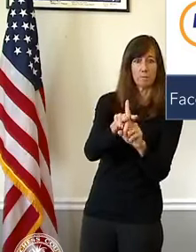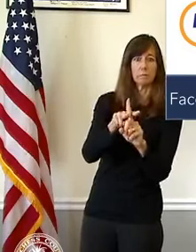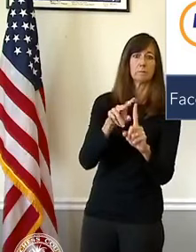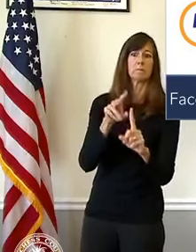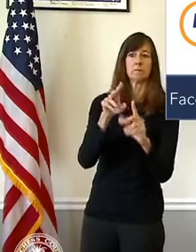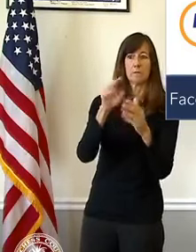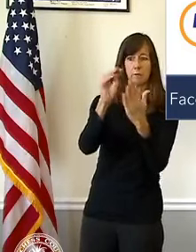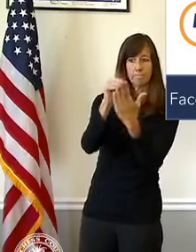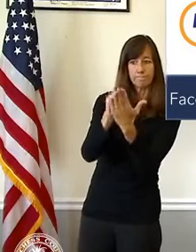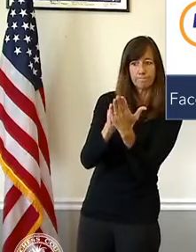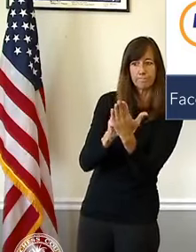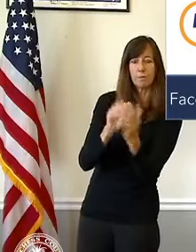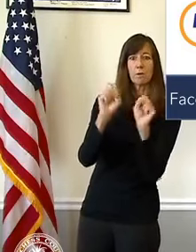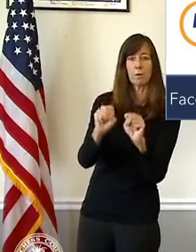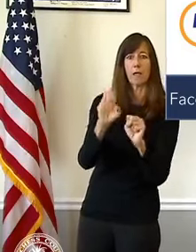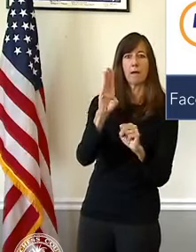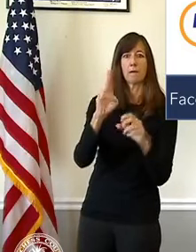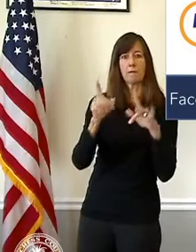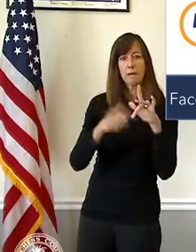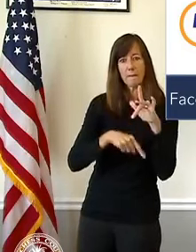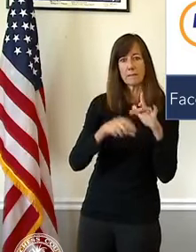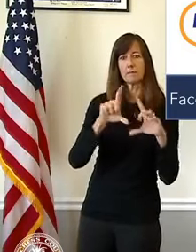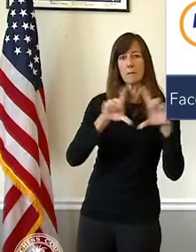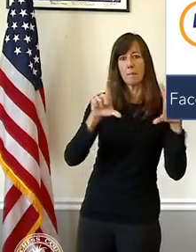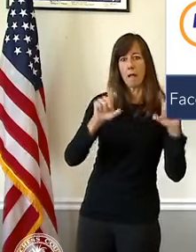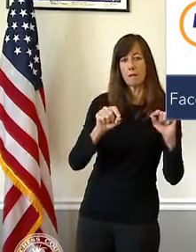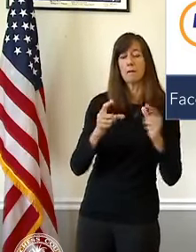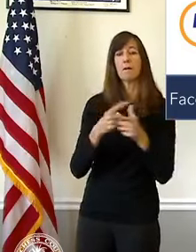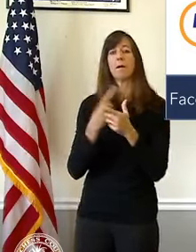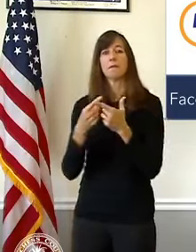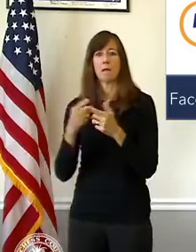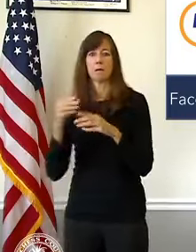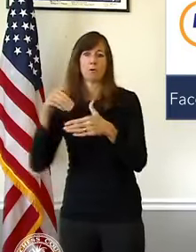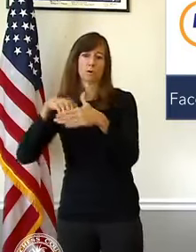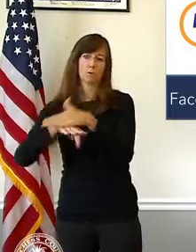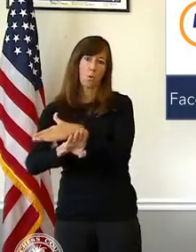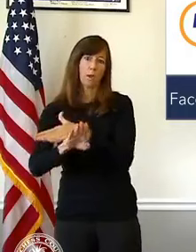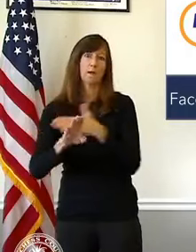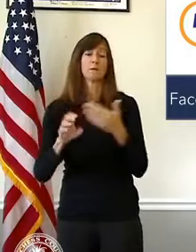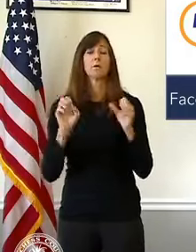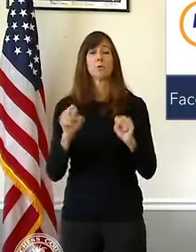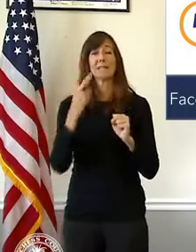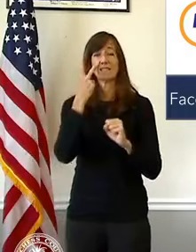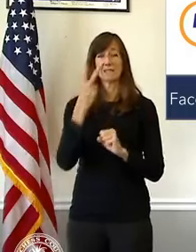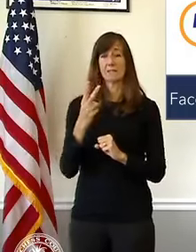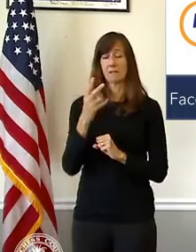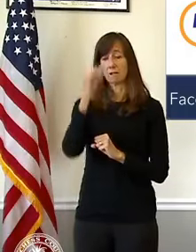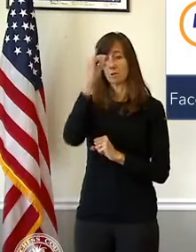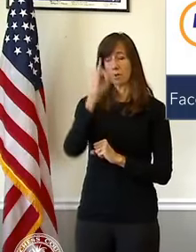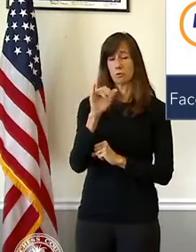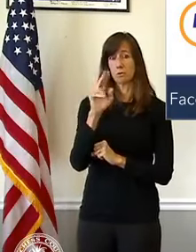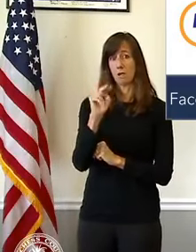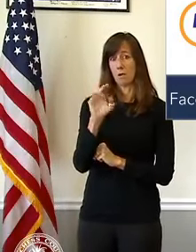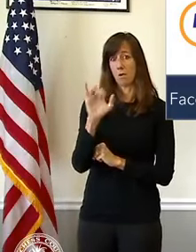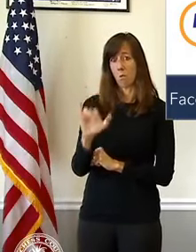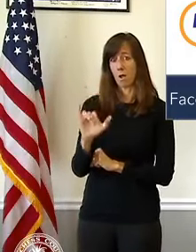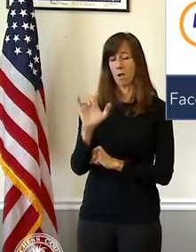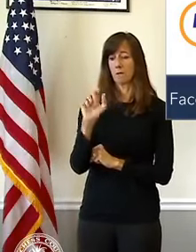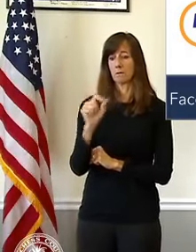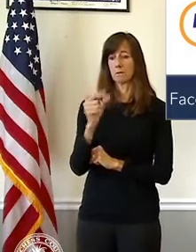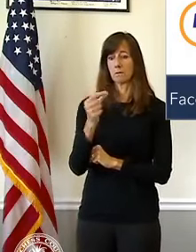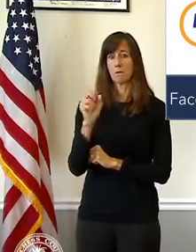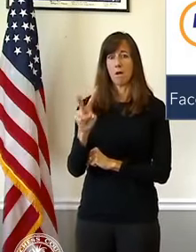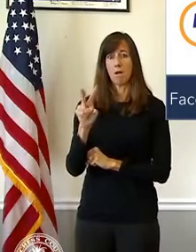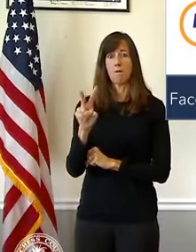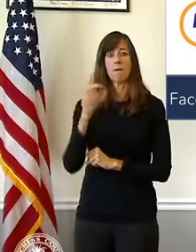course, that exists here. You'll see when you visit DuchessNY.gov the poll sites for early voting. You do not need to live near that poll